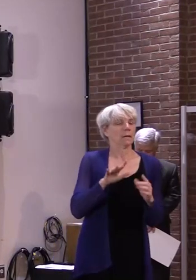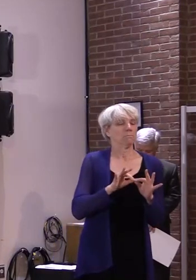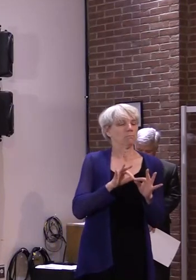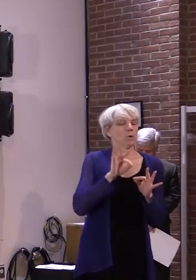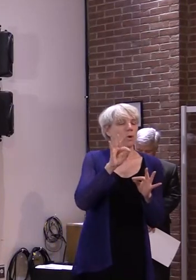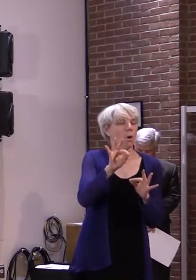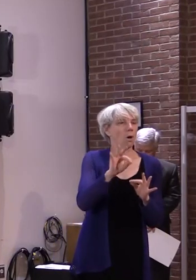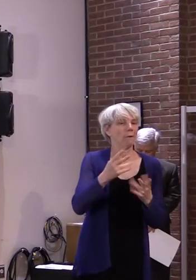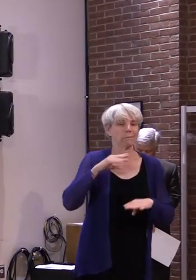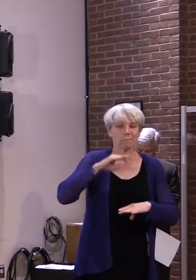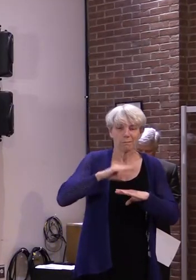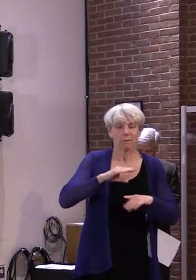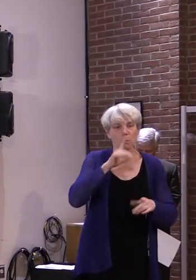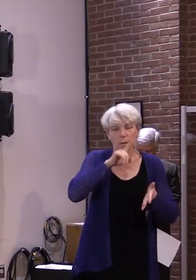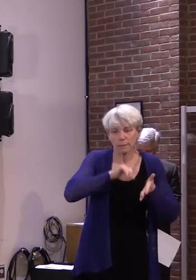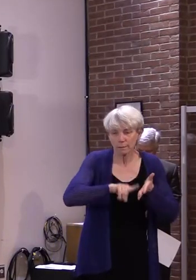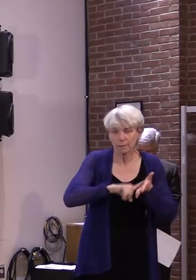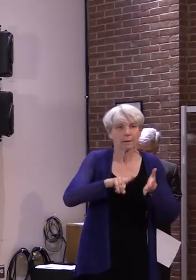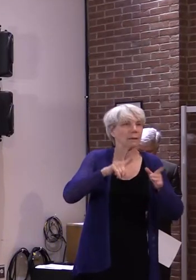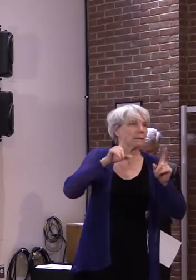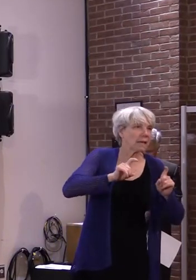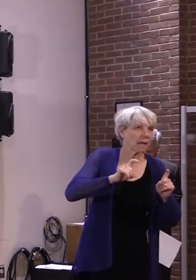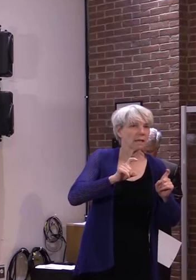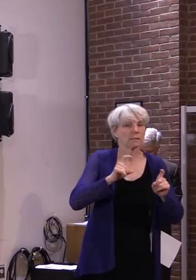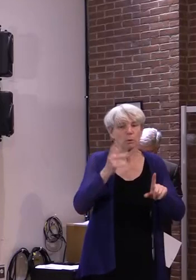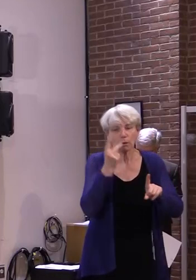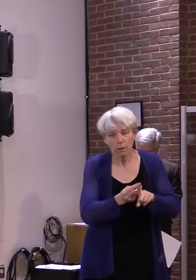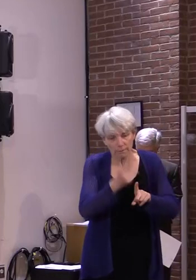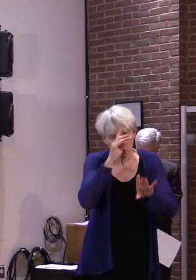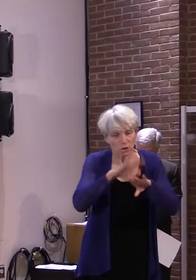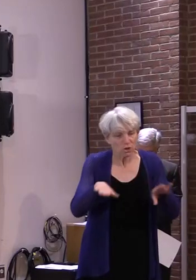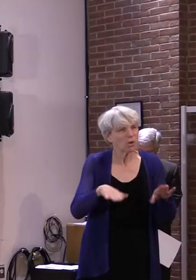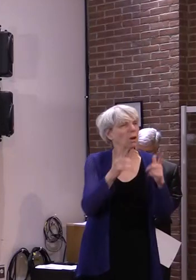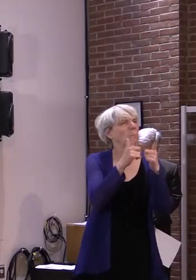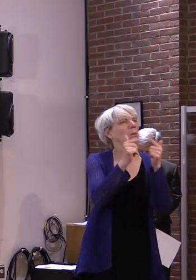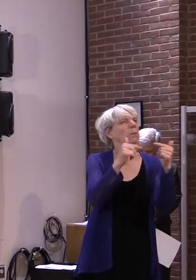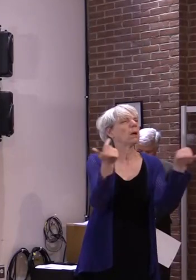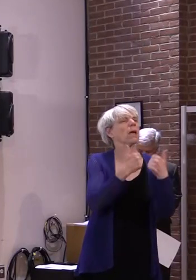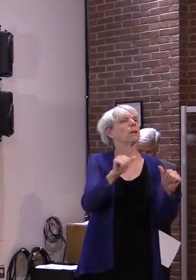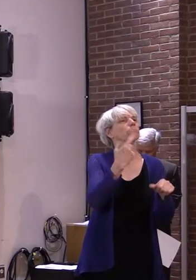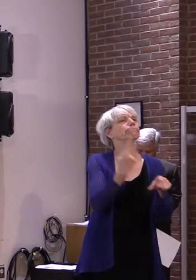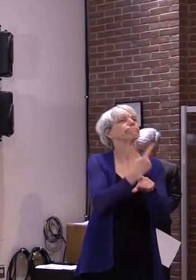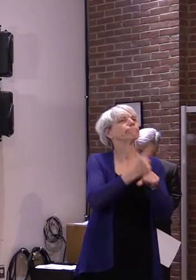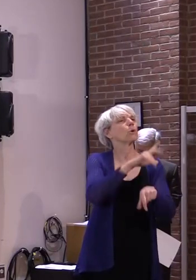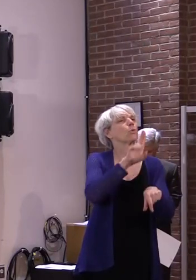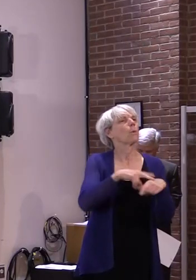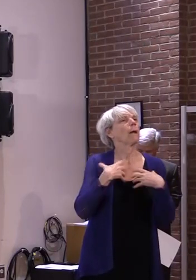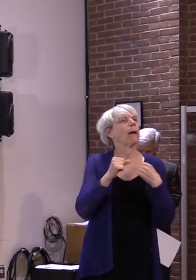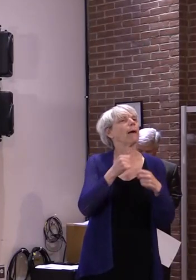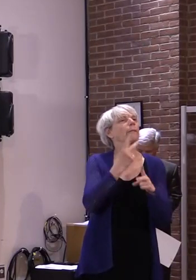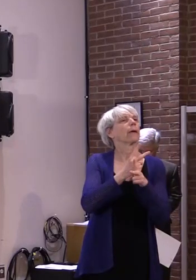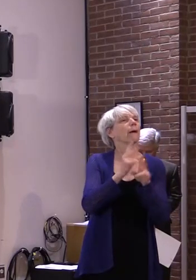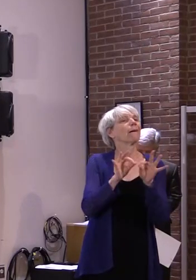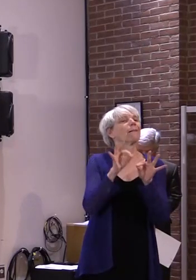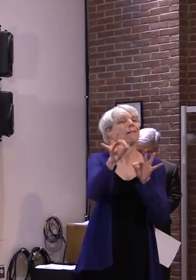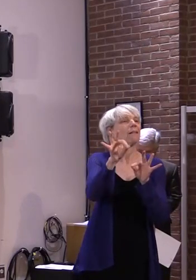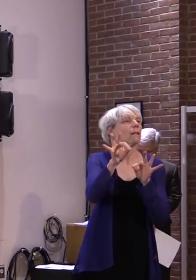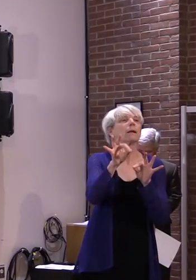screenings, or kids' immunizations, to take the opportunity to get caught up when you